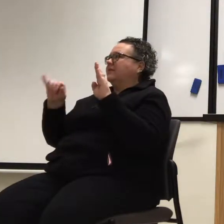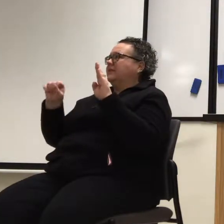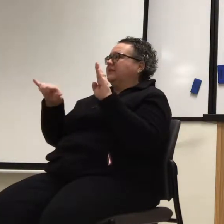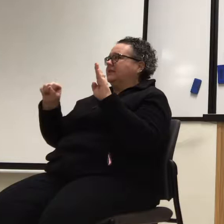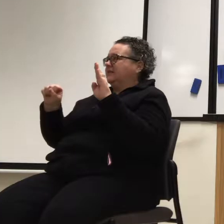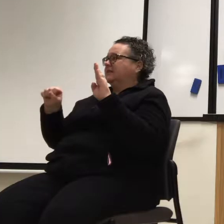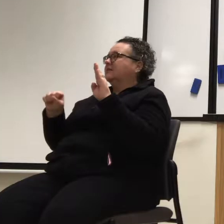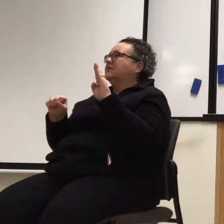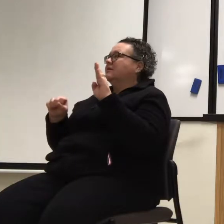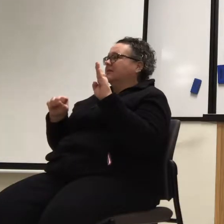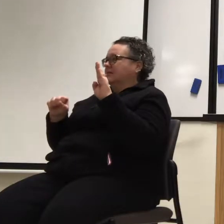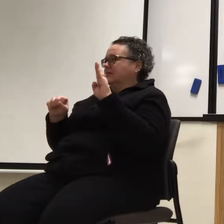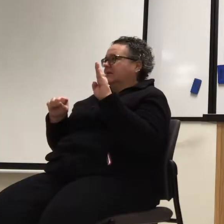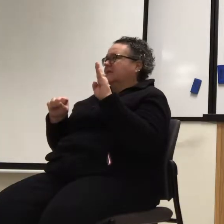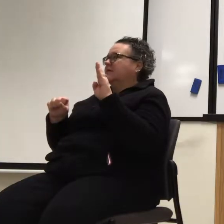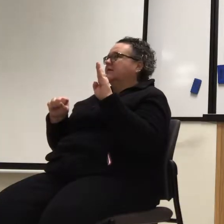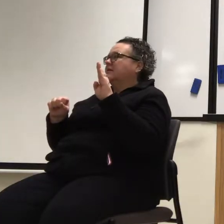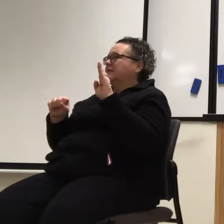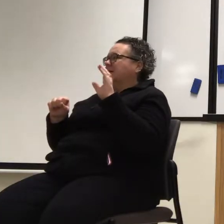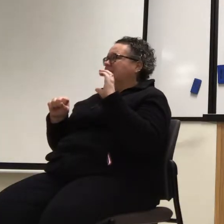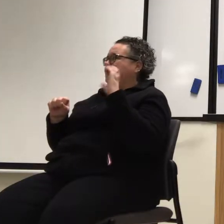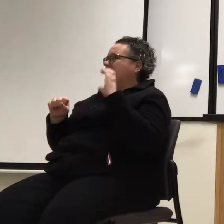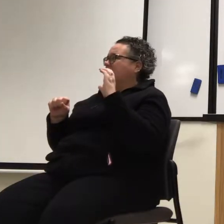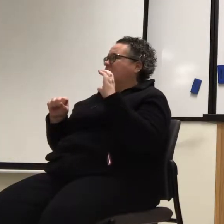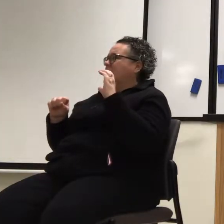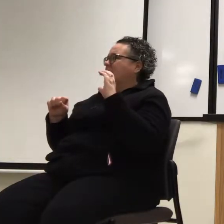You can call it the metaphysis or the growth plate.